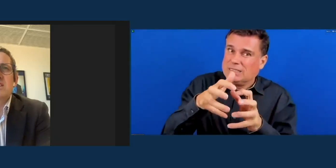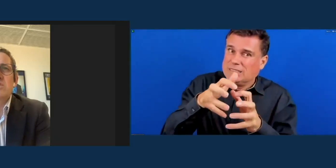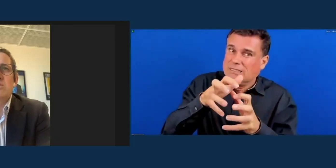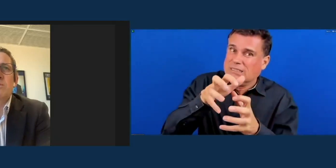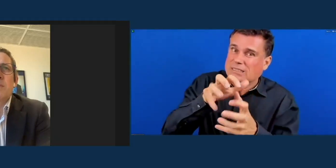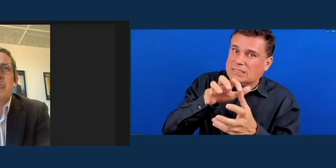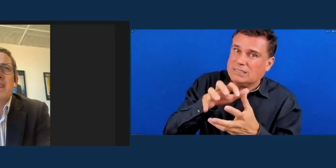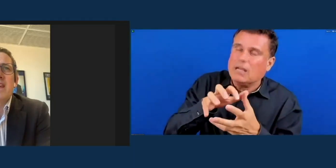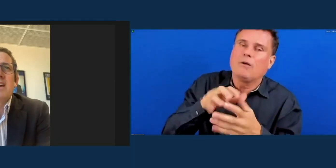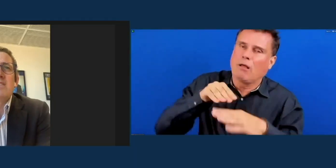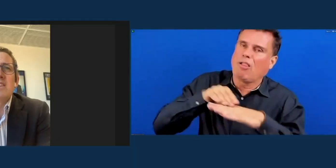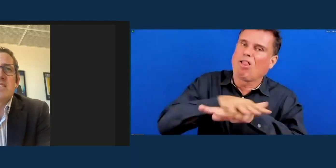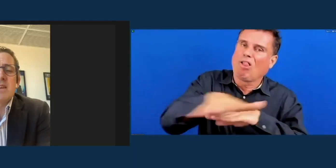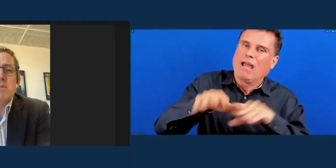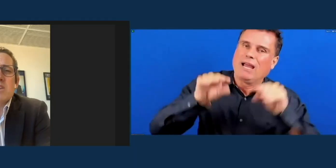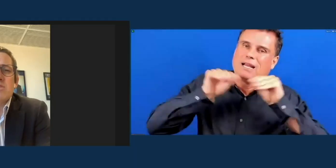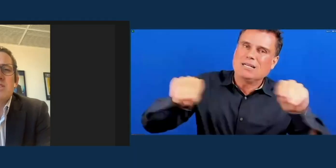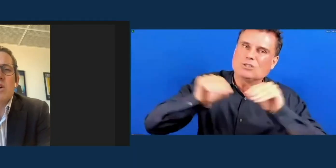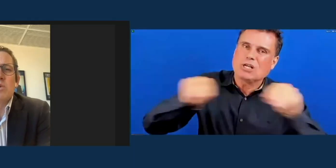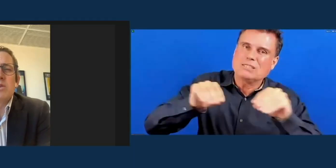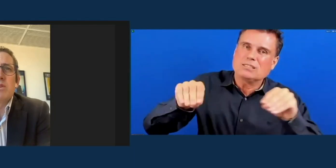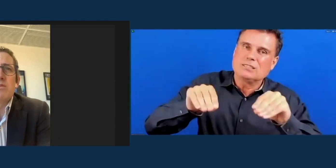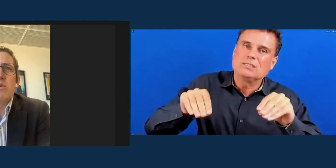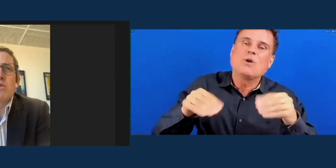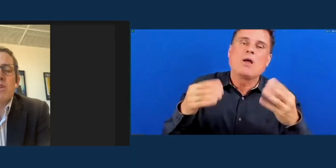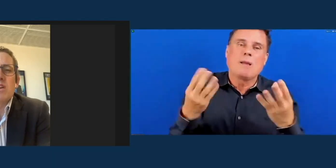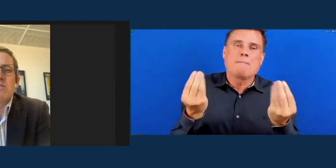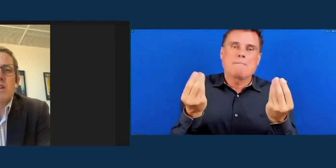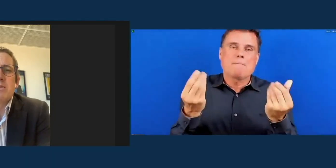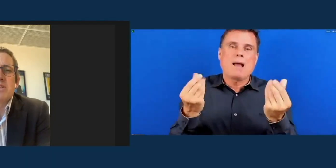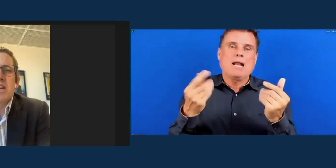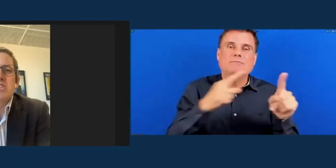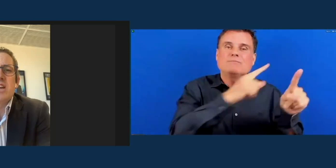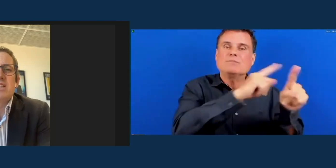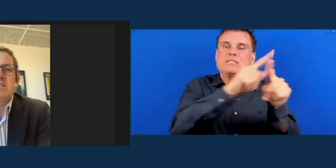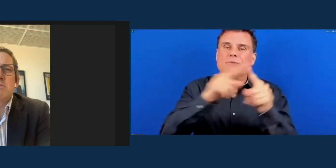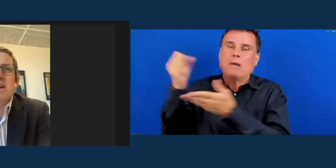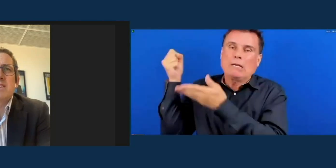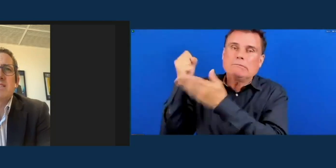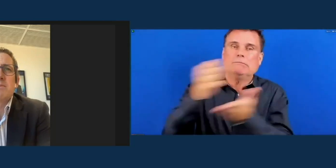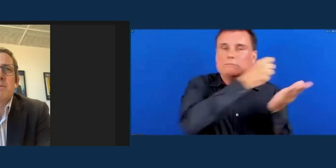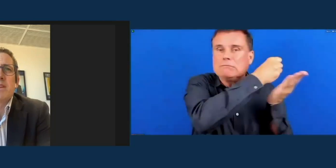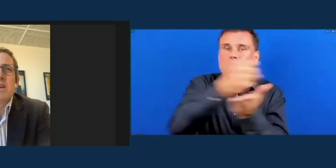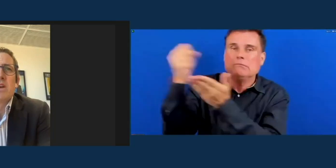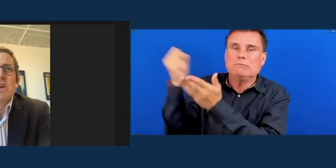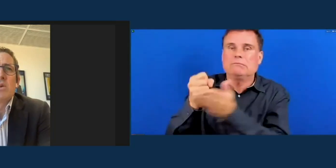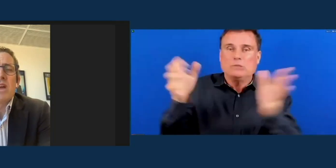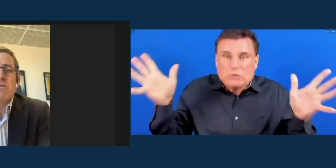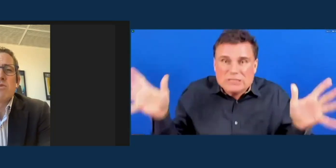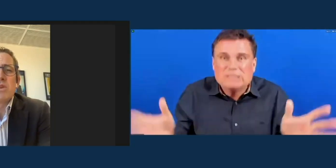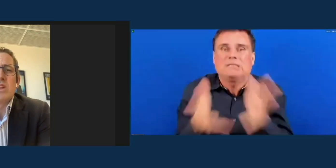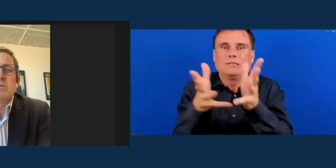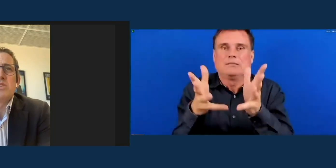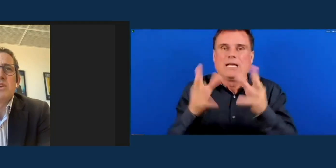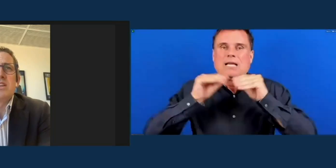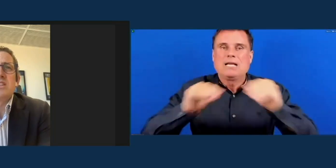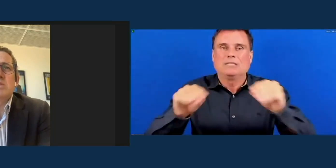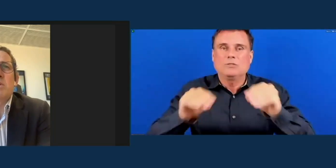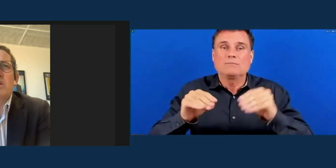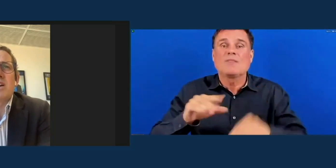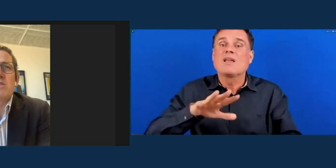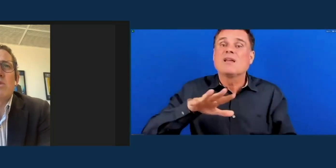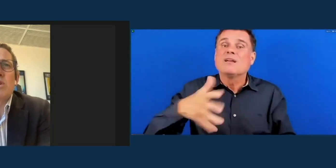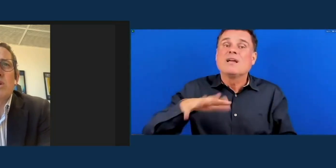is essential. These same countries are also at the forefront of climate change and its impacts. We have a real